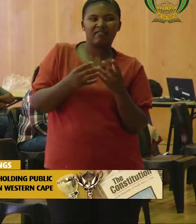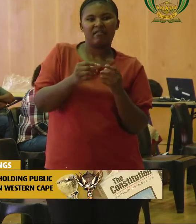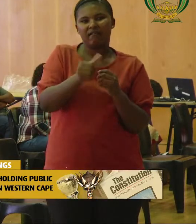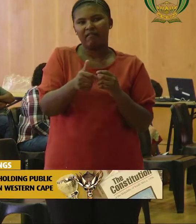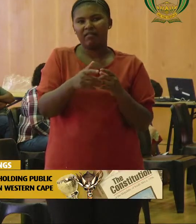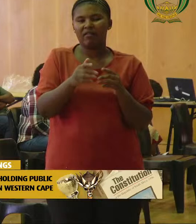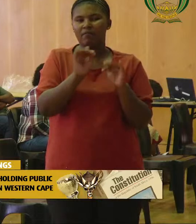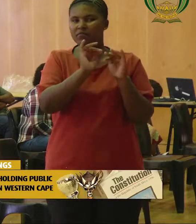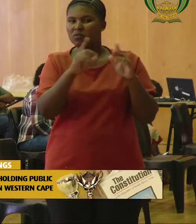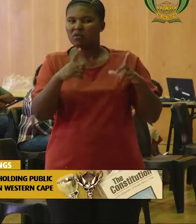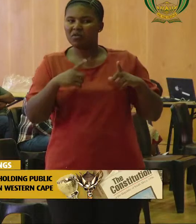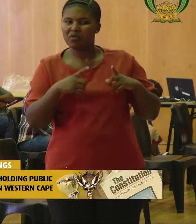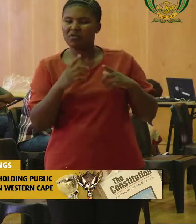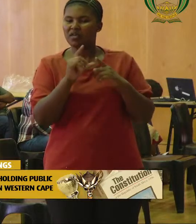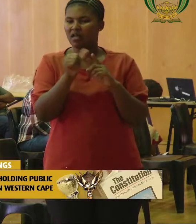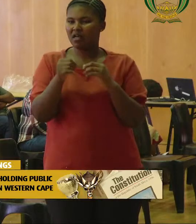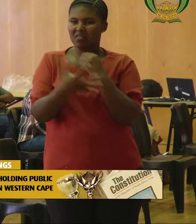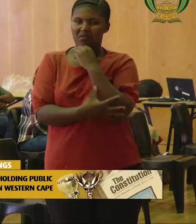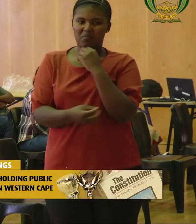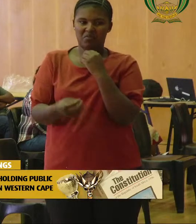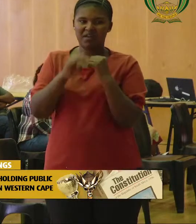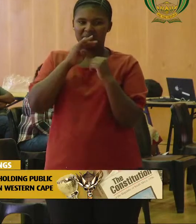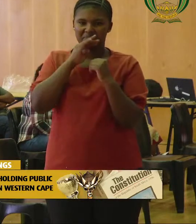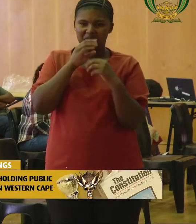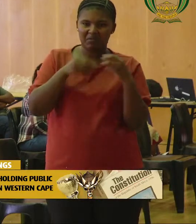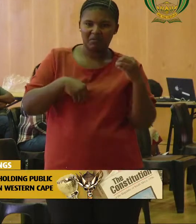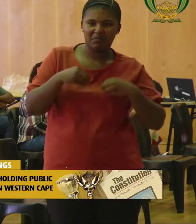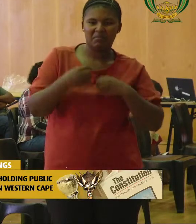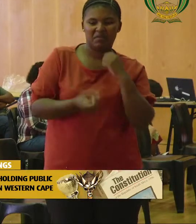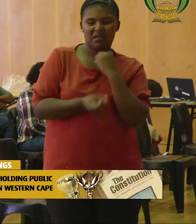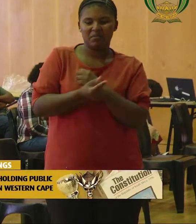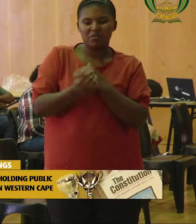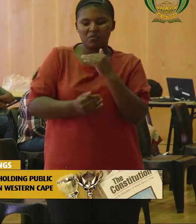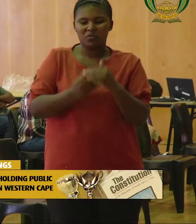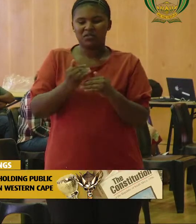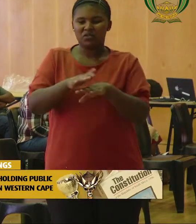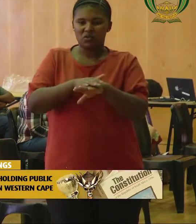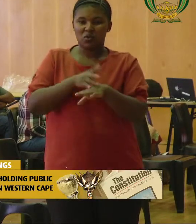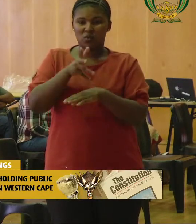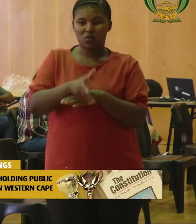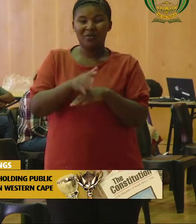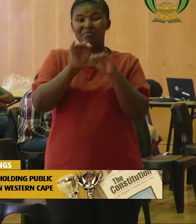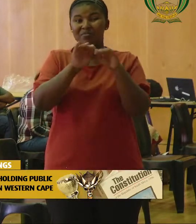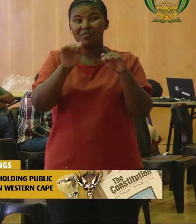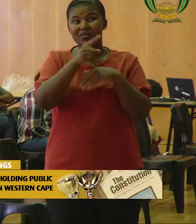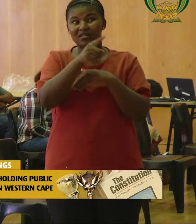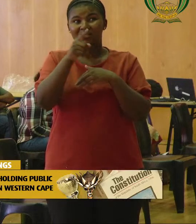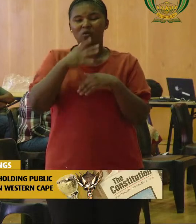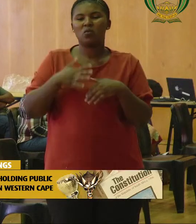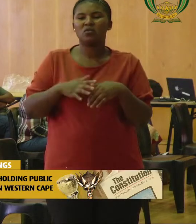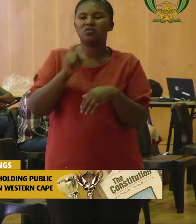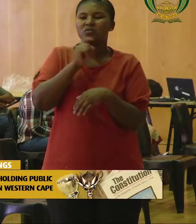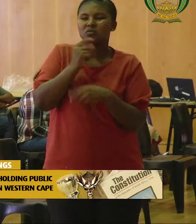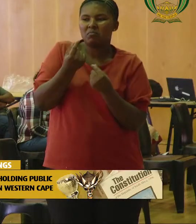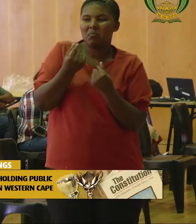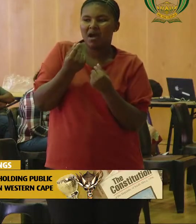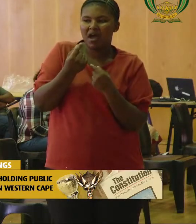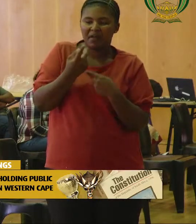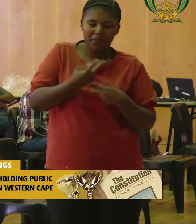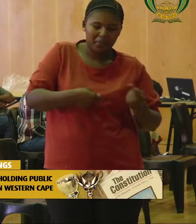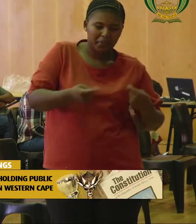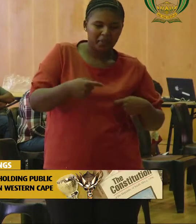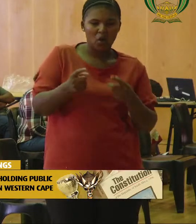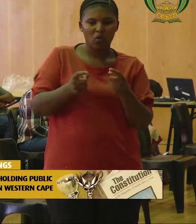and the legislative process by people who want to use money to